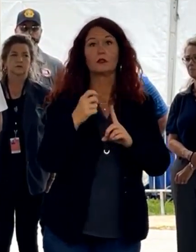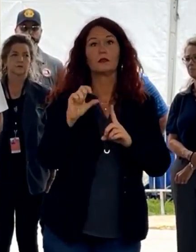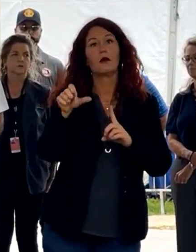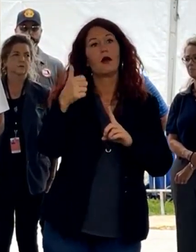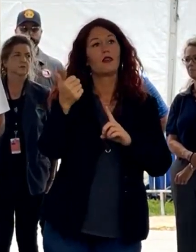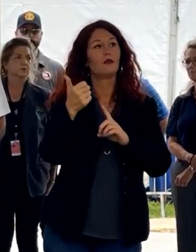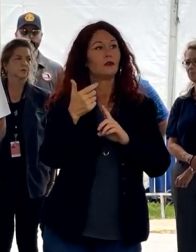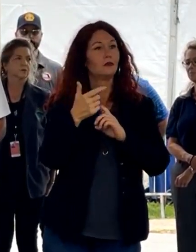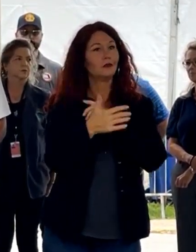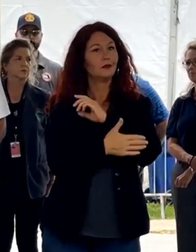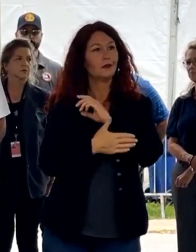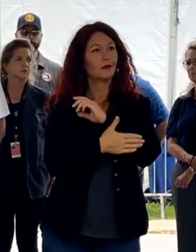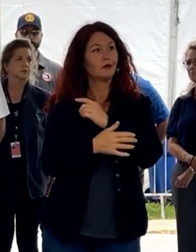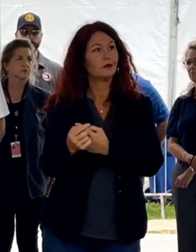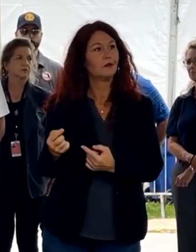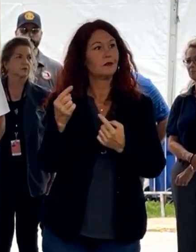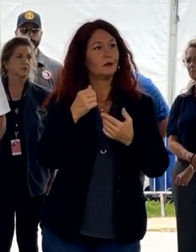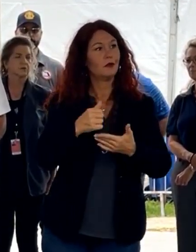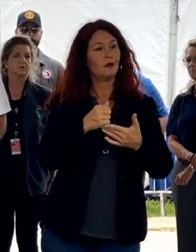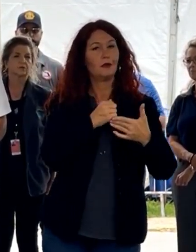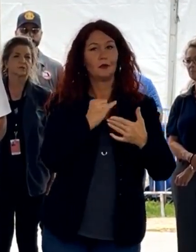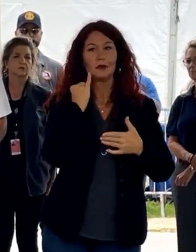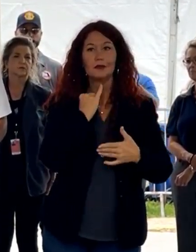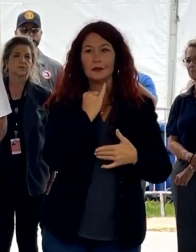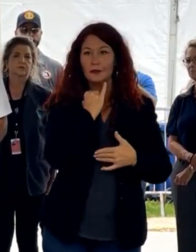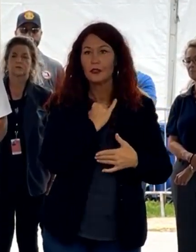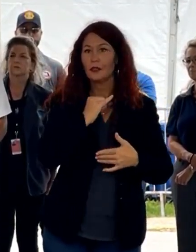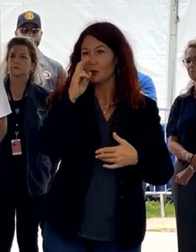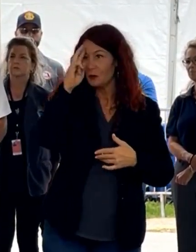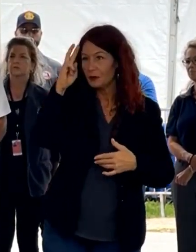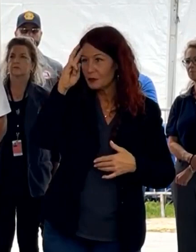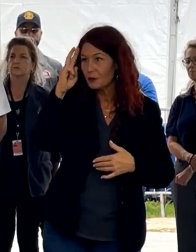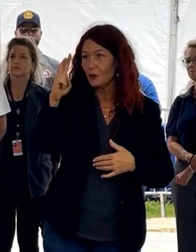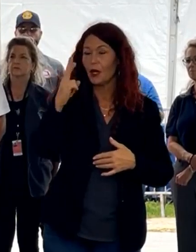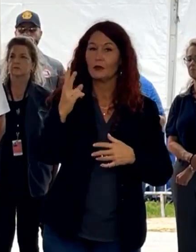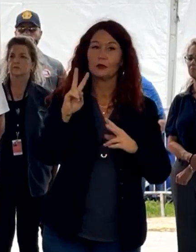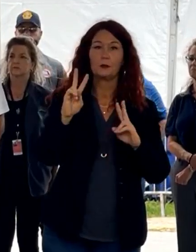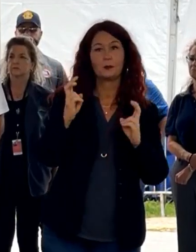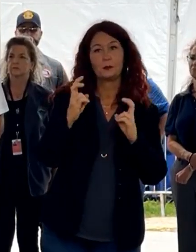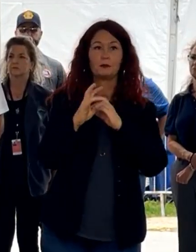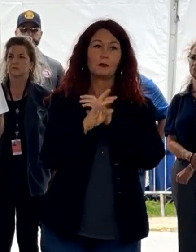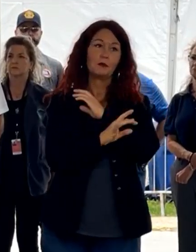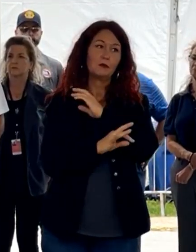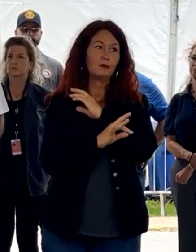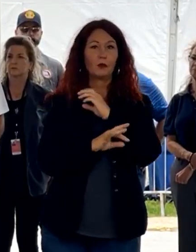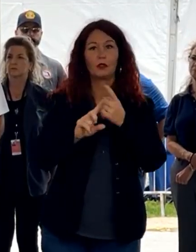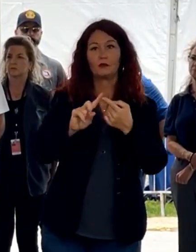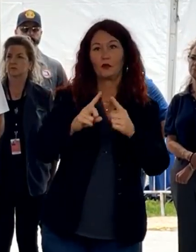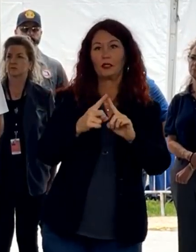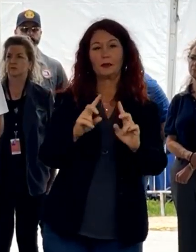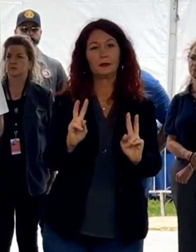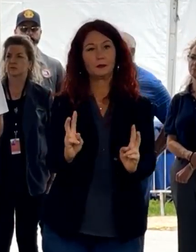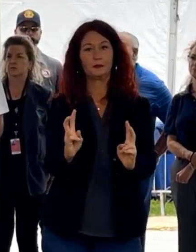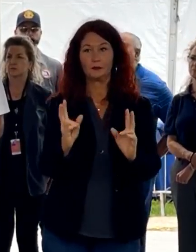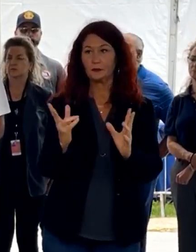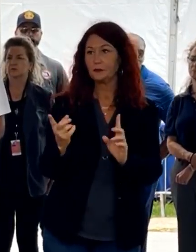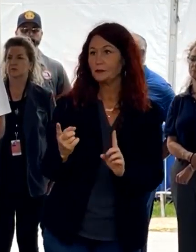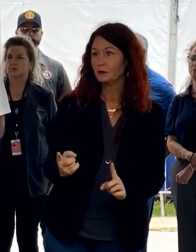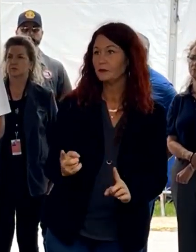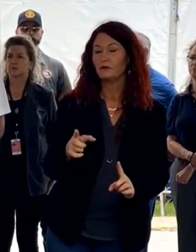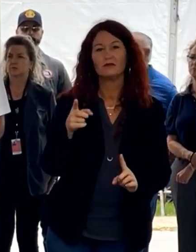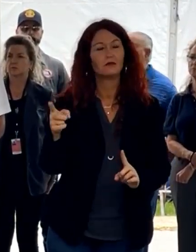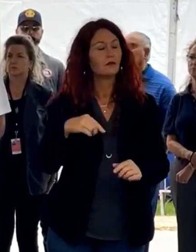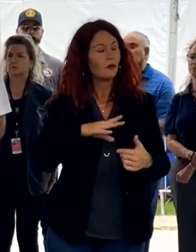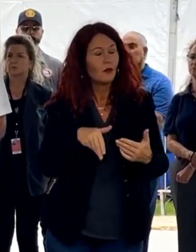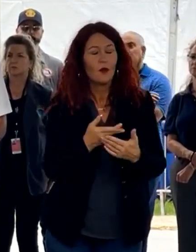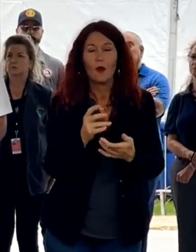assisting, are doing everything they possibly can, and they are as intent on pulling everybody out of that debris pile